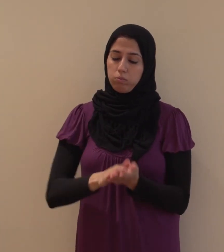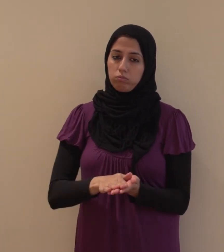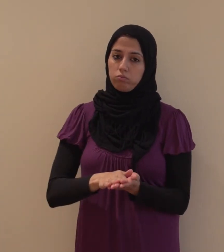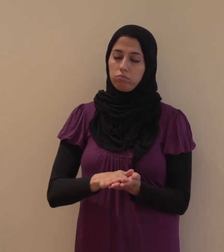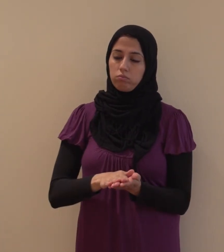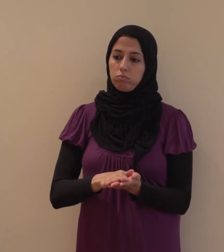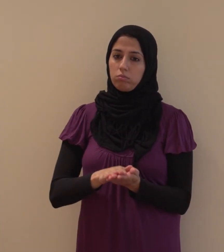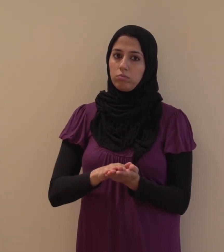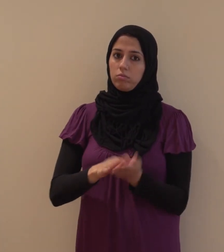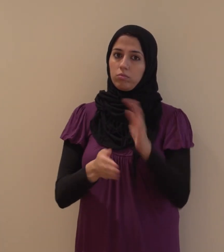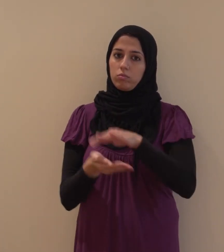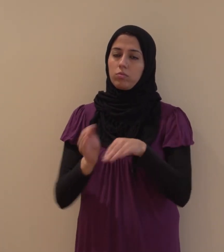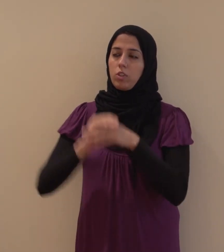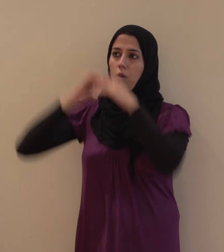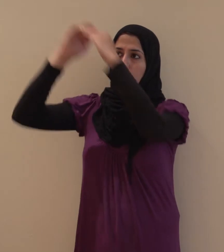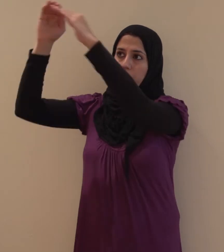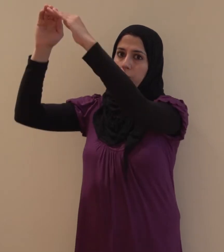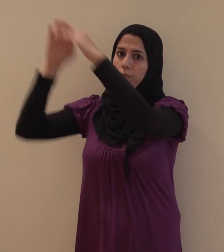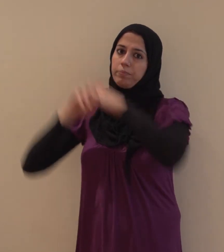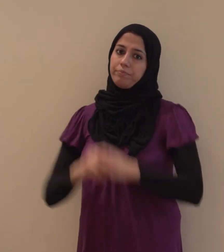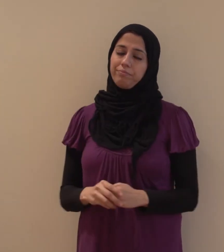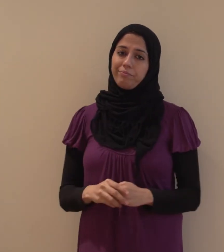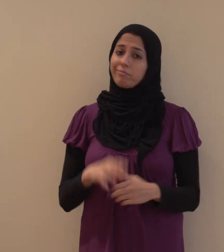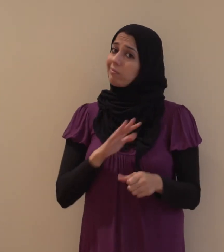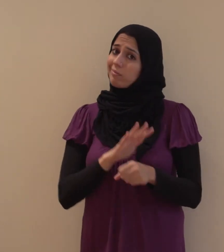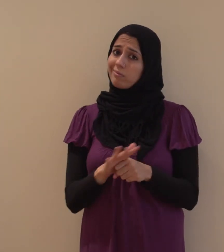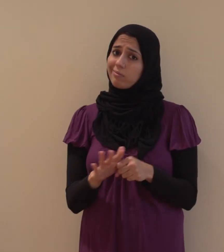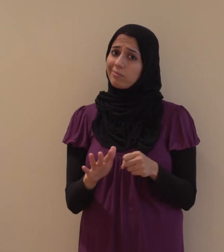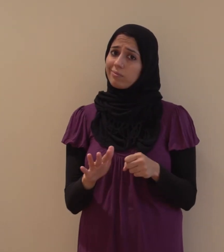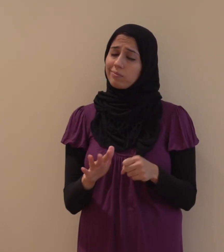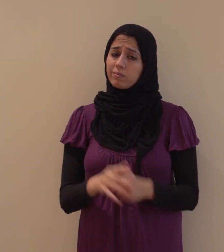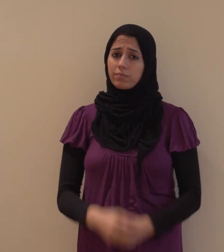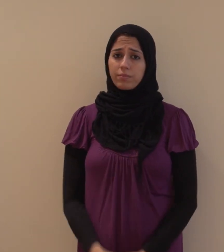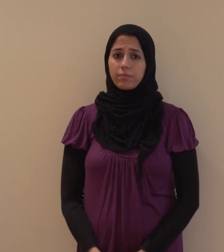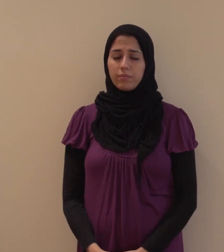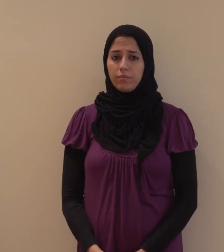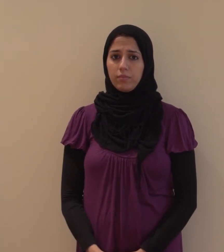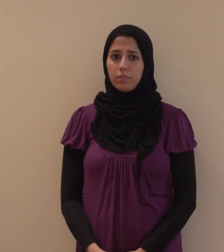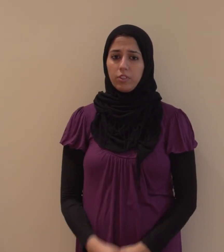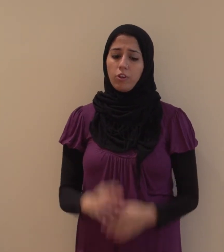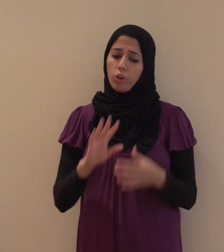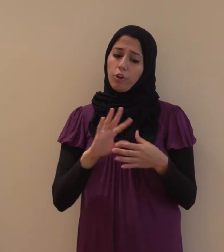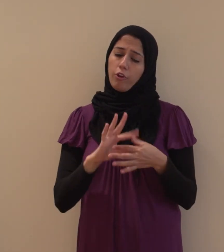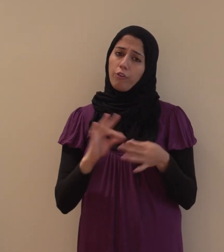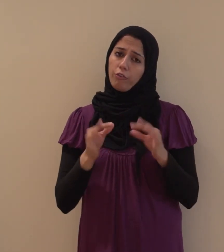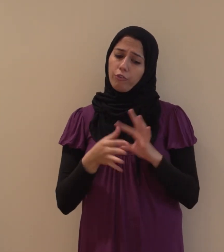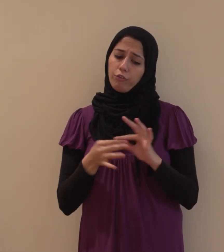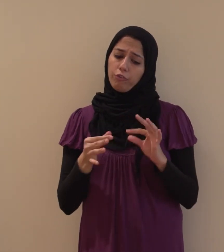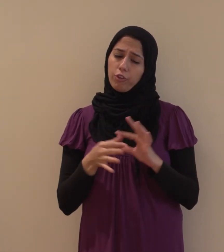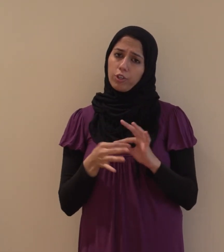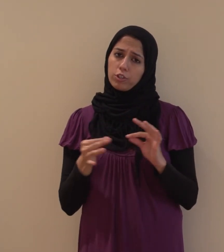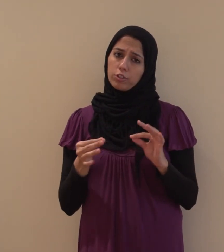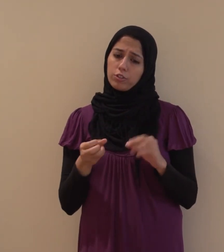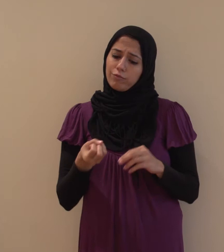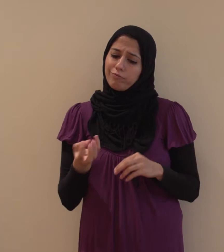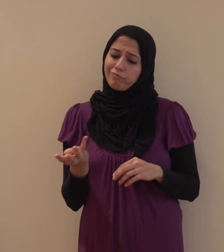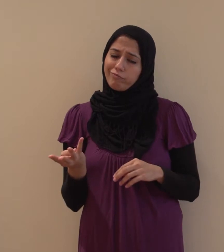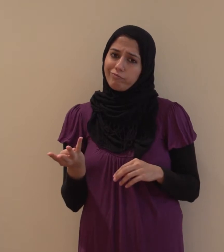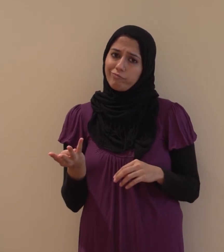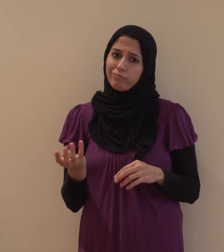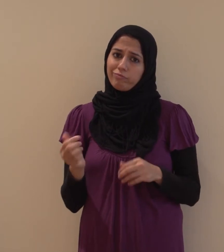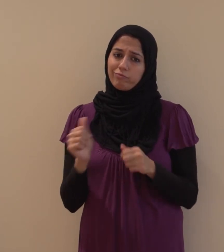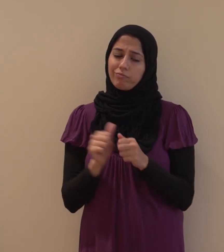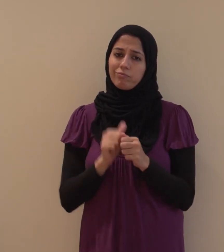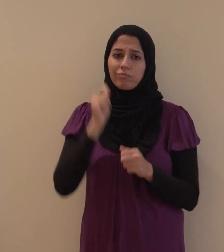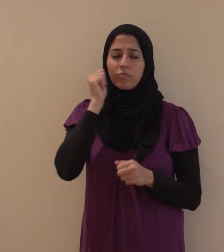over? Is it enough that you recite few verses every day, or the translation of the glorious Quran or